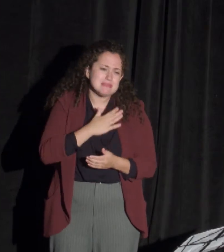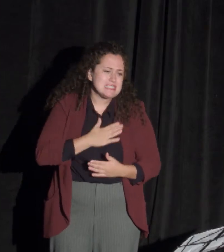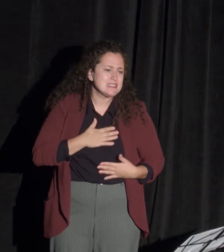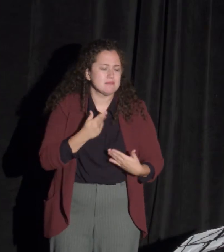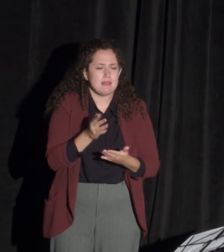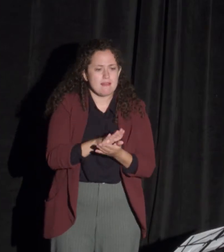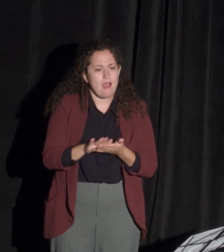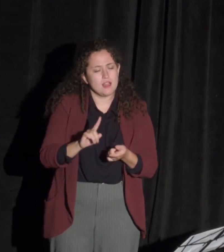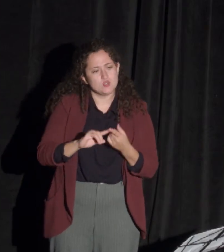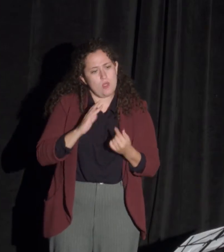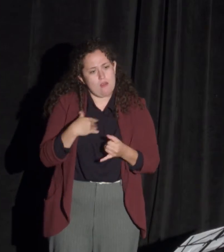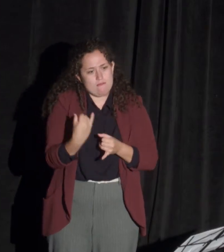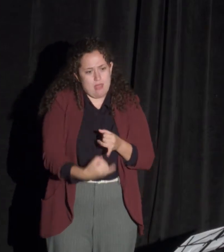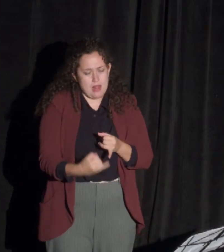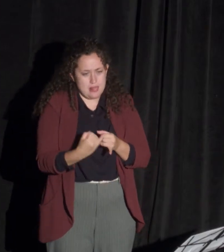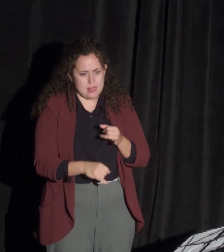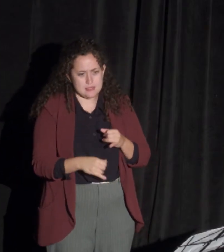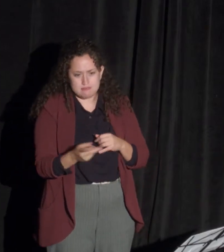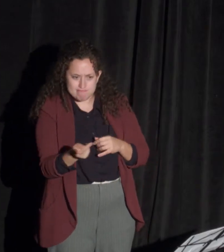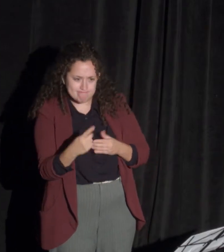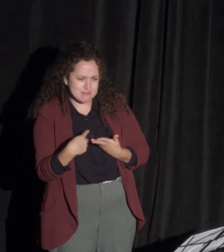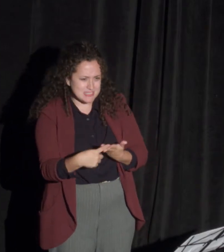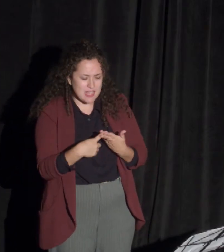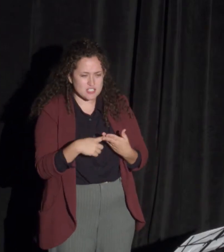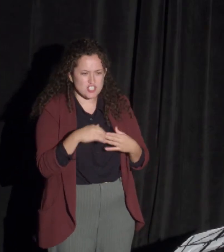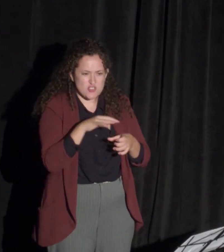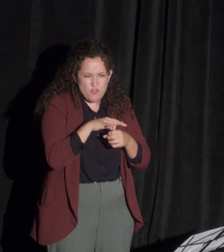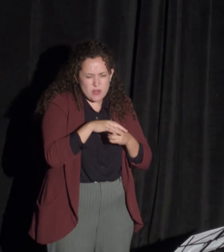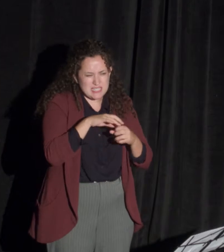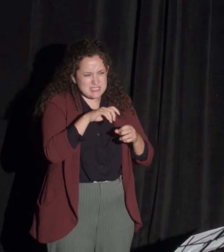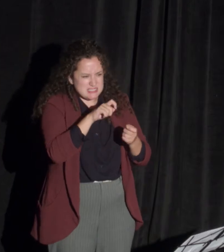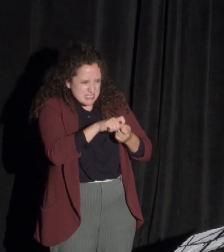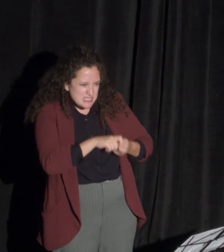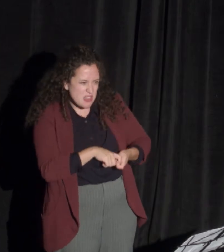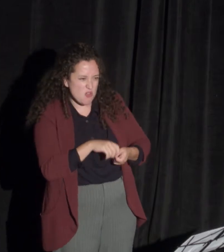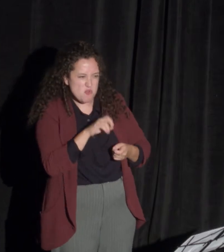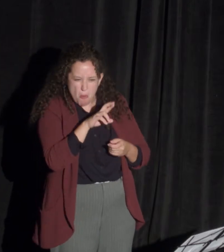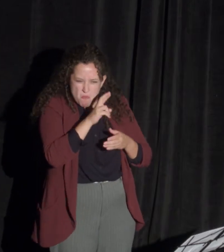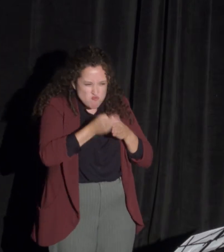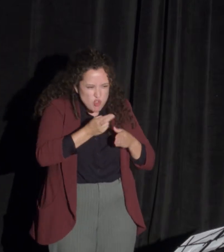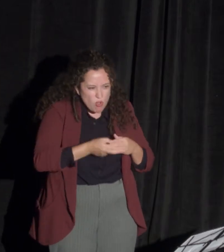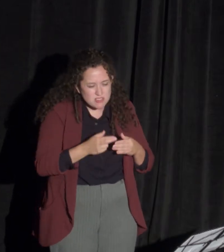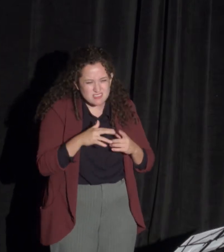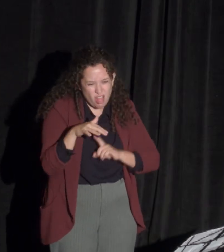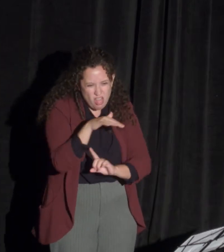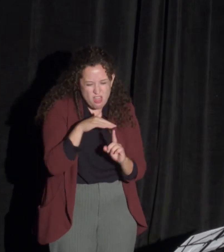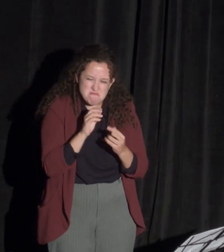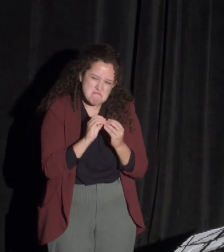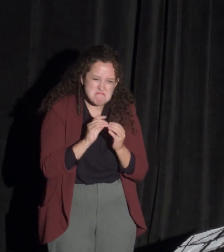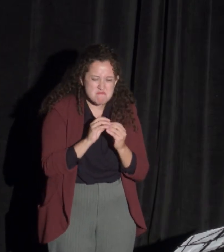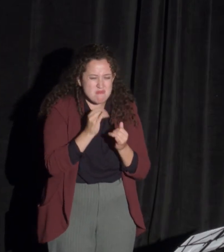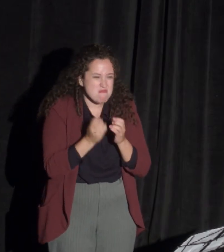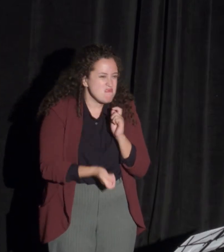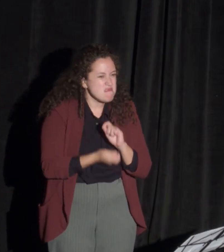voting details with them or around them. Thank you to everyone who participated in the awards